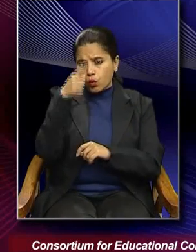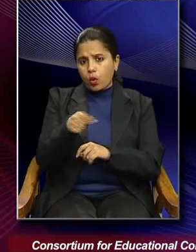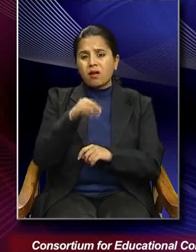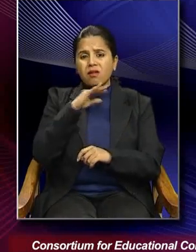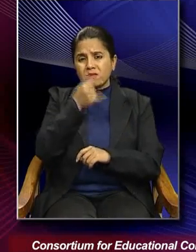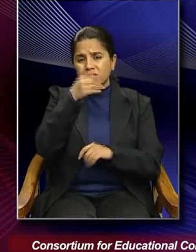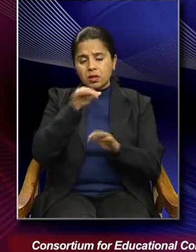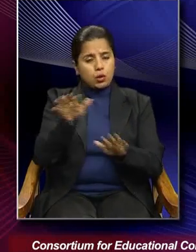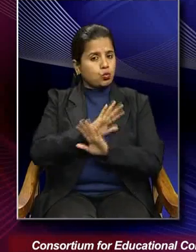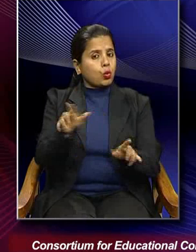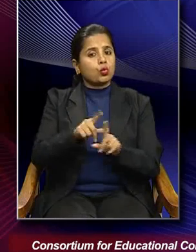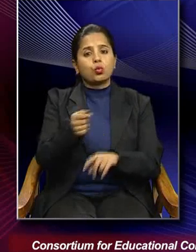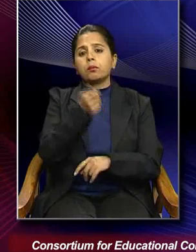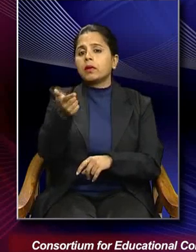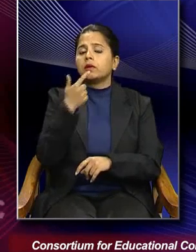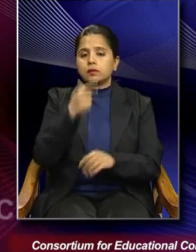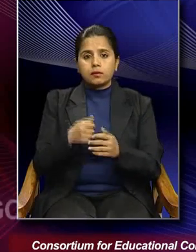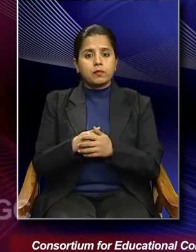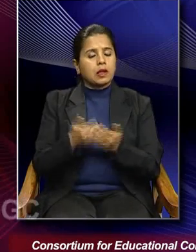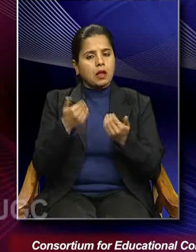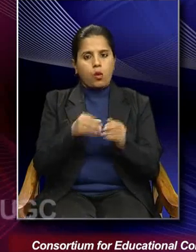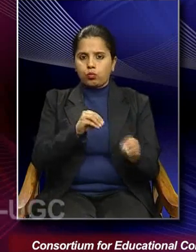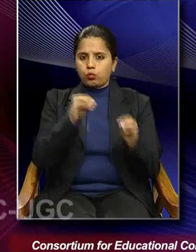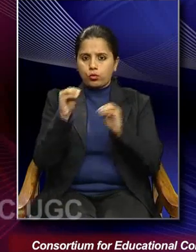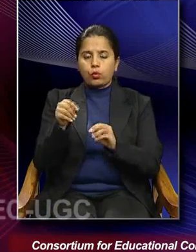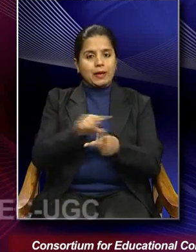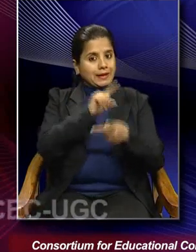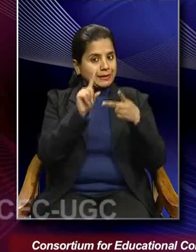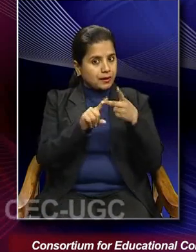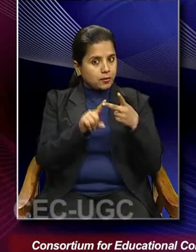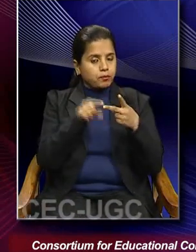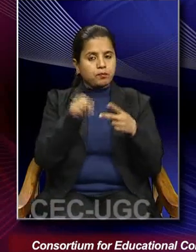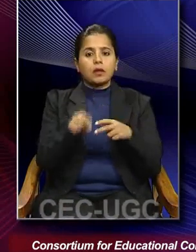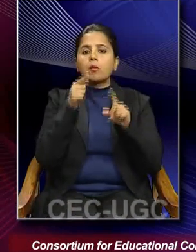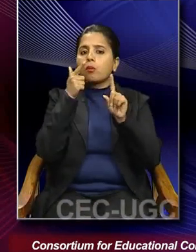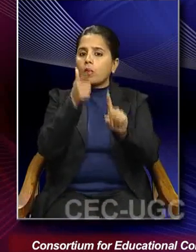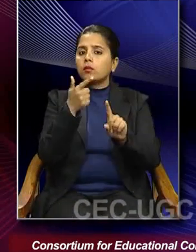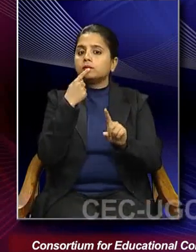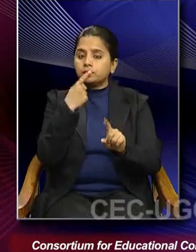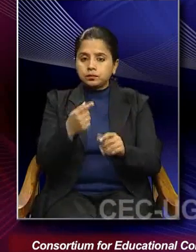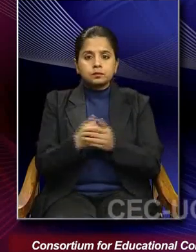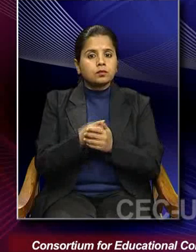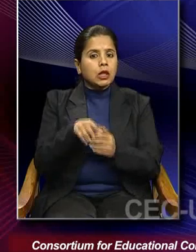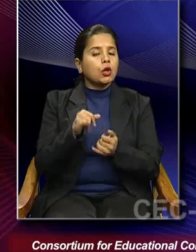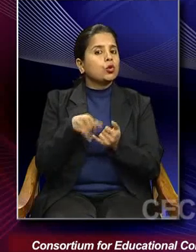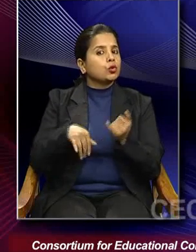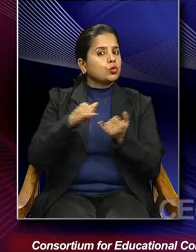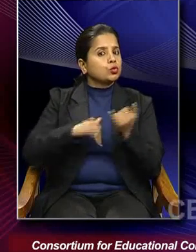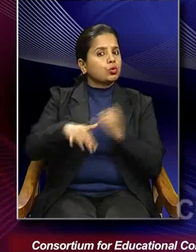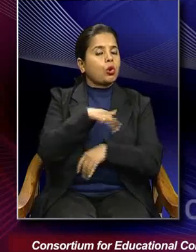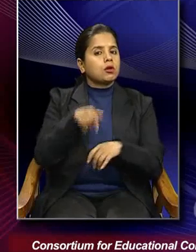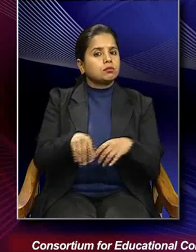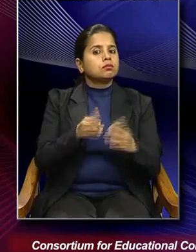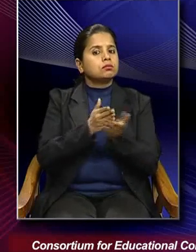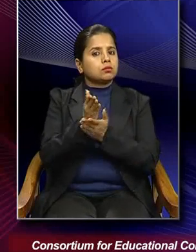pollution. Now, let's move on to the second criteria or the social mechanism,